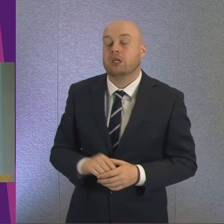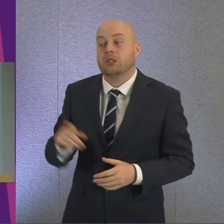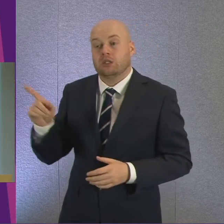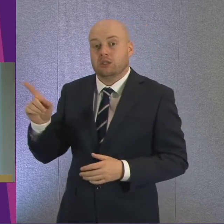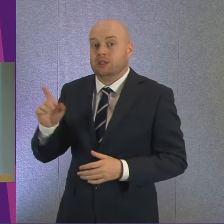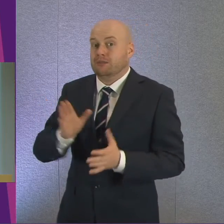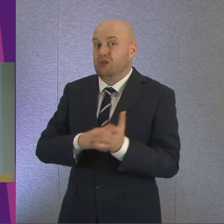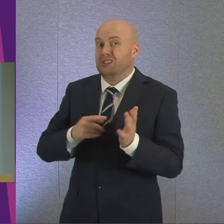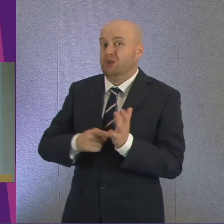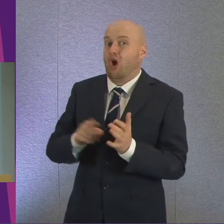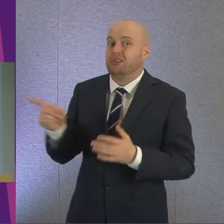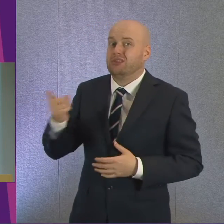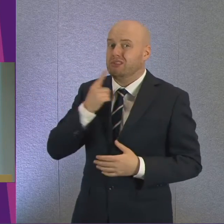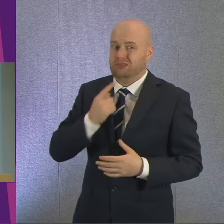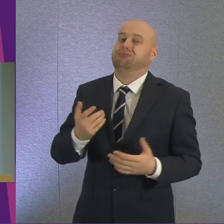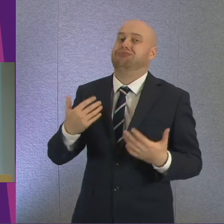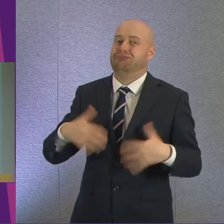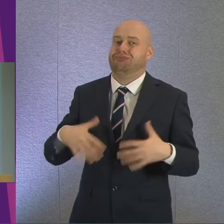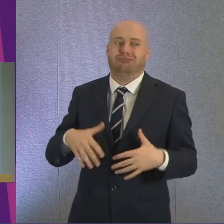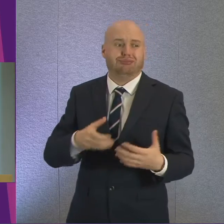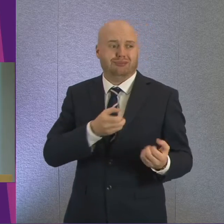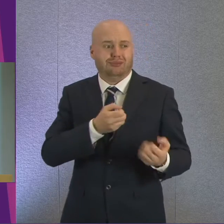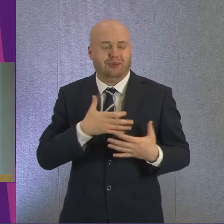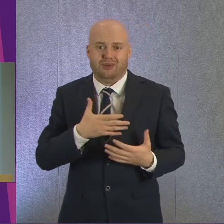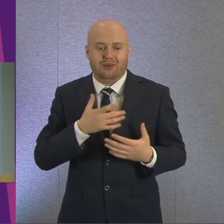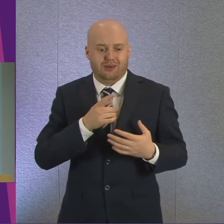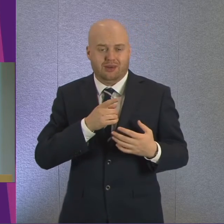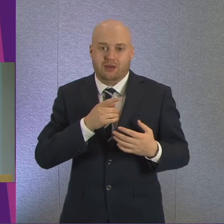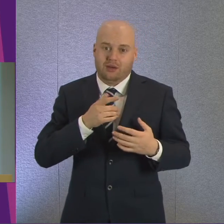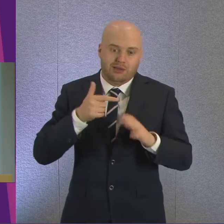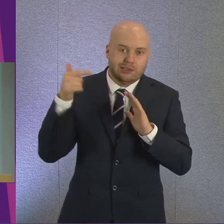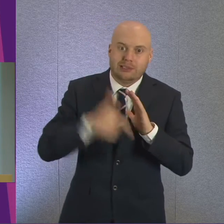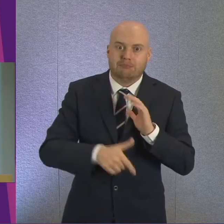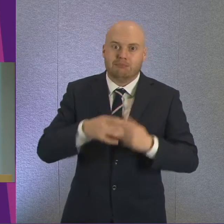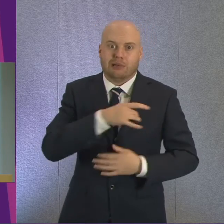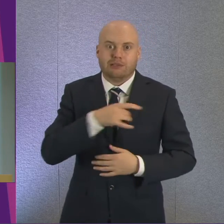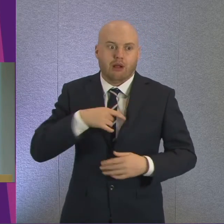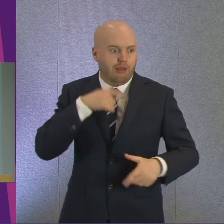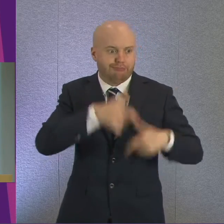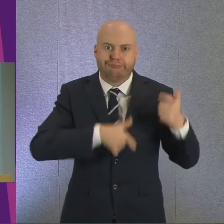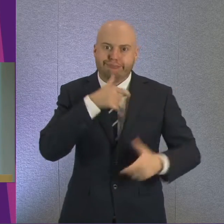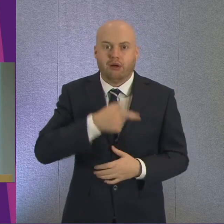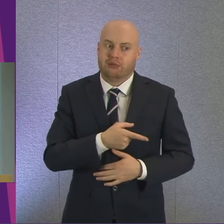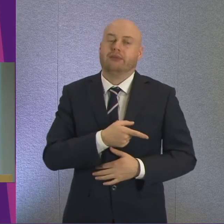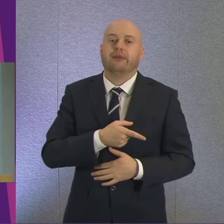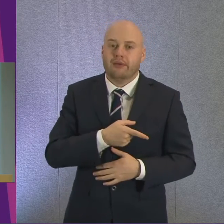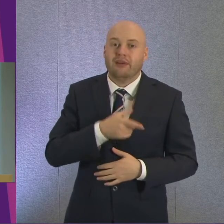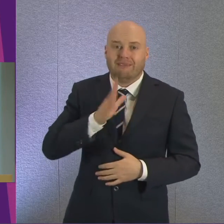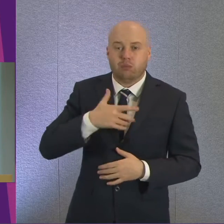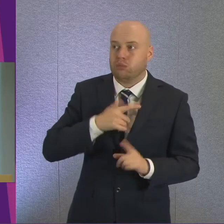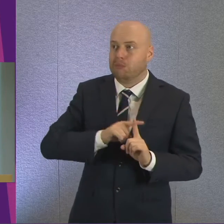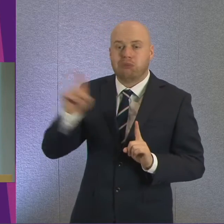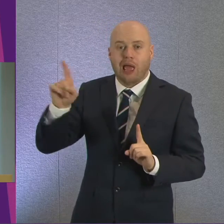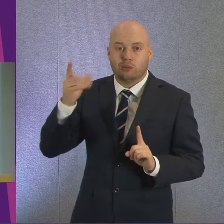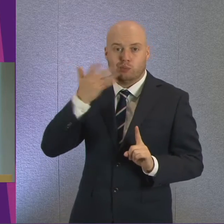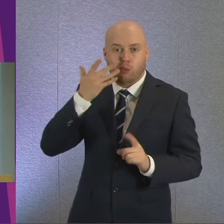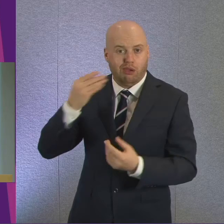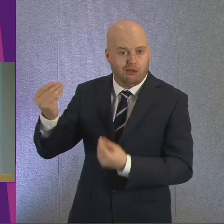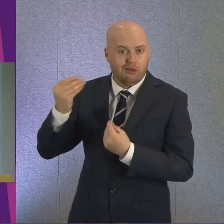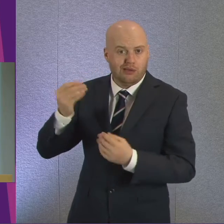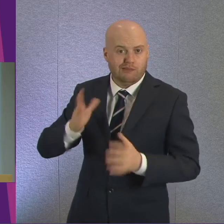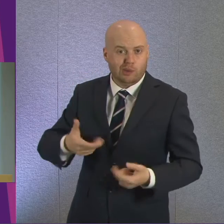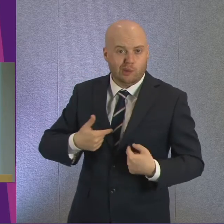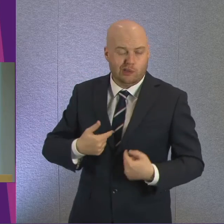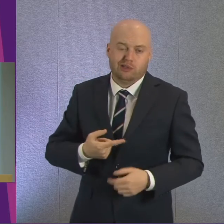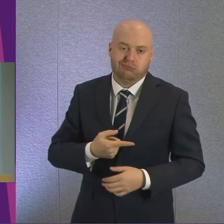physiology days and be thinking about angiotensin receptors when answering a question in the